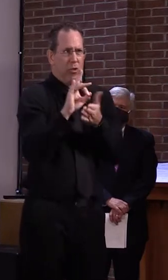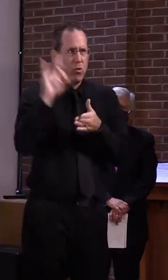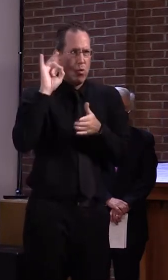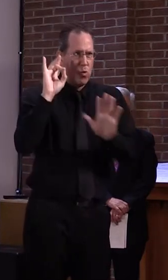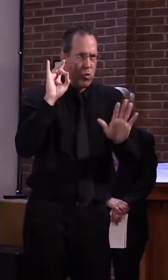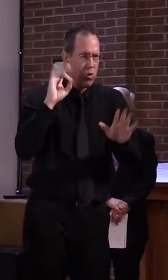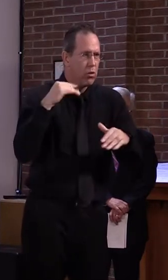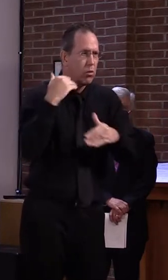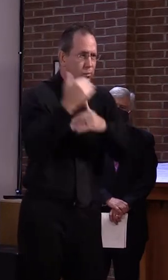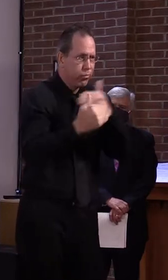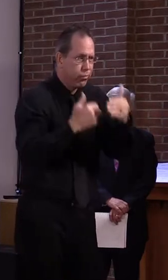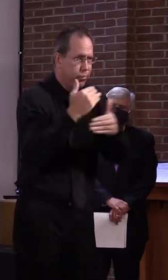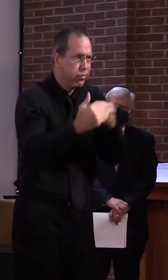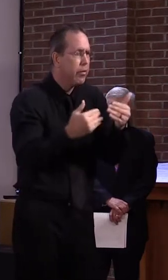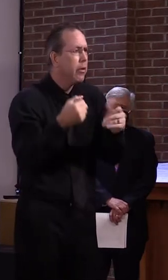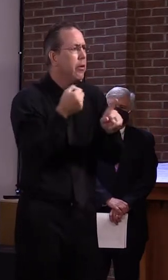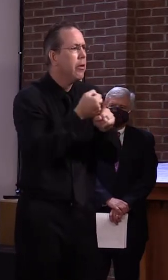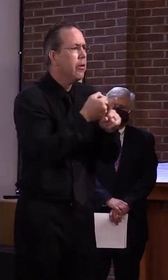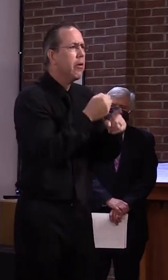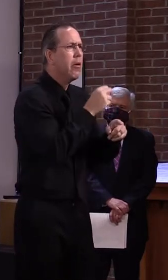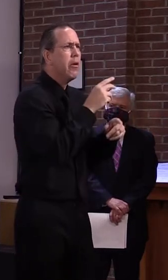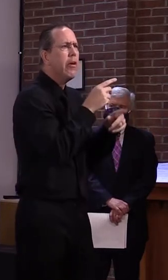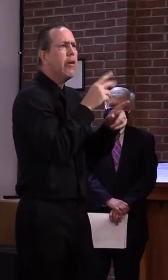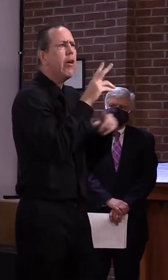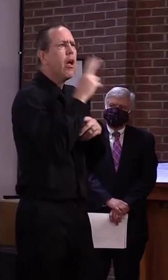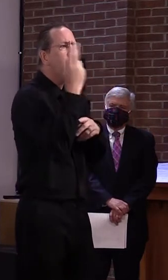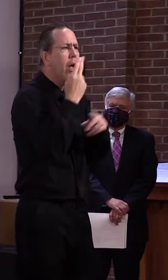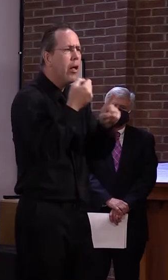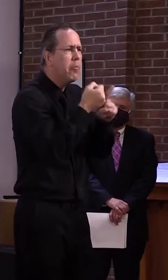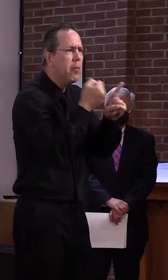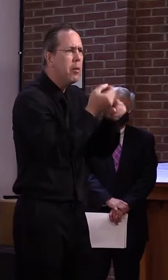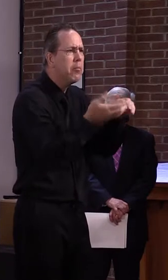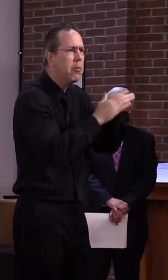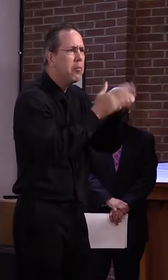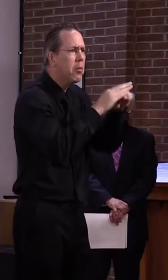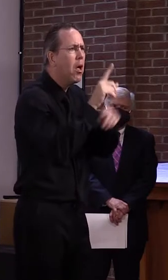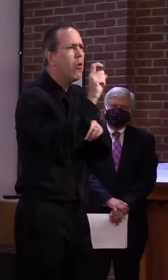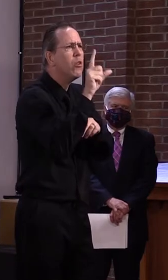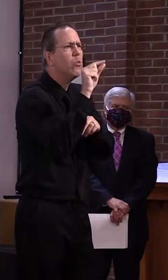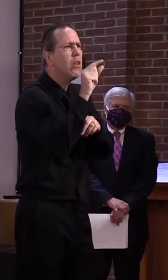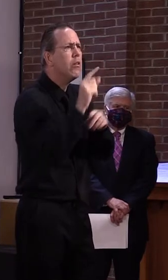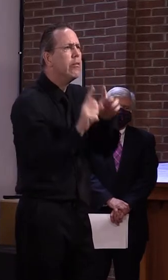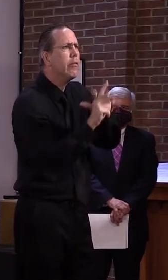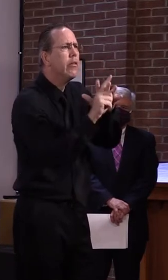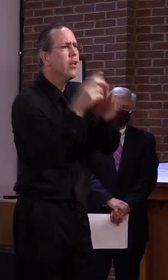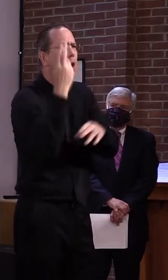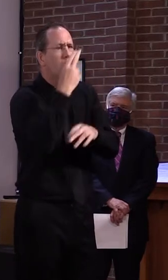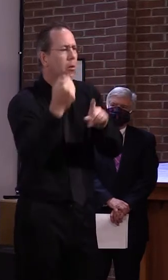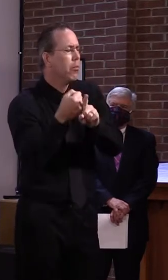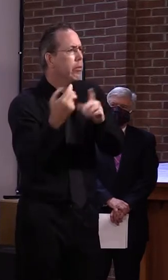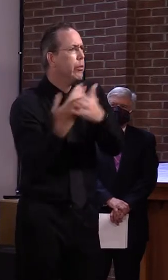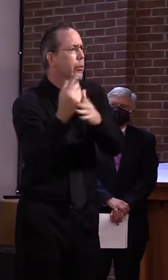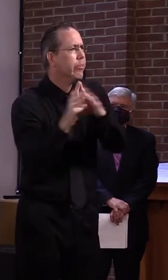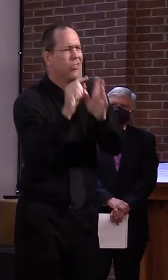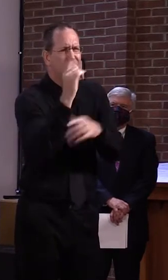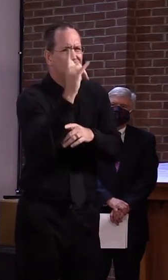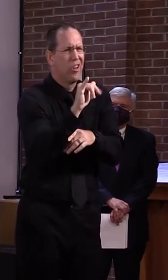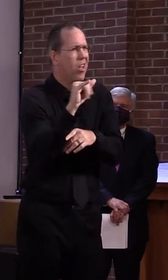averaged more than 120 new cases every single day. And as of this morning, they have